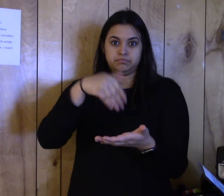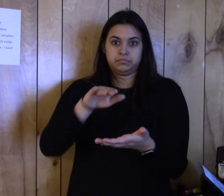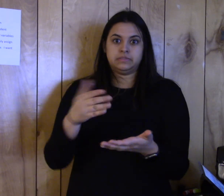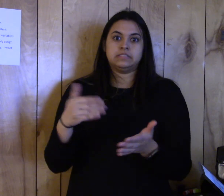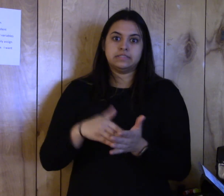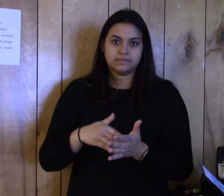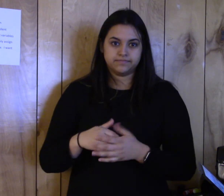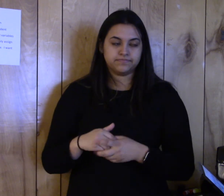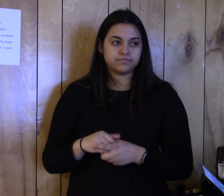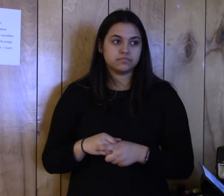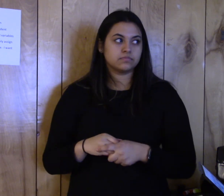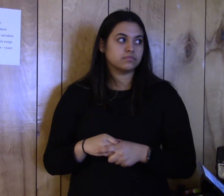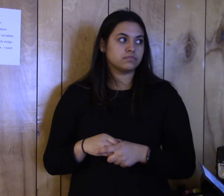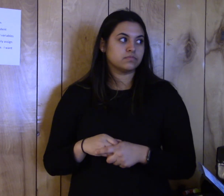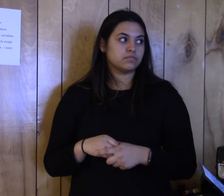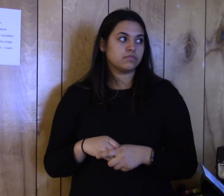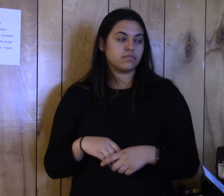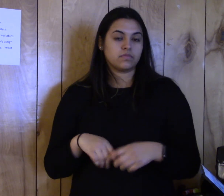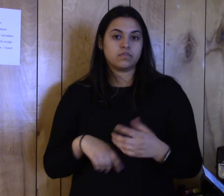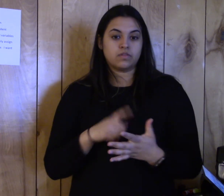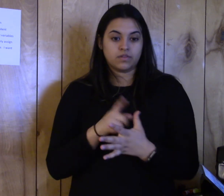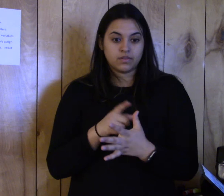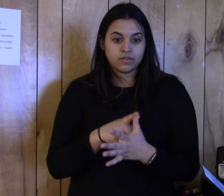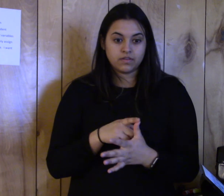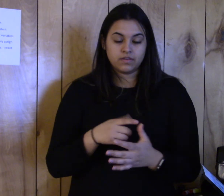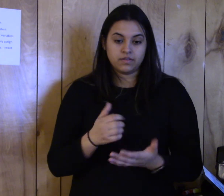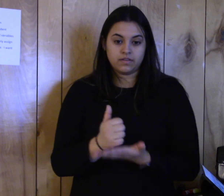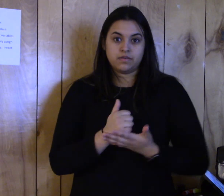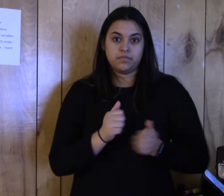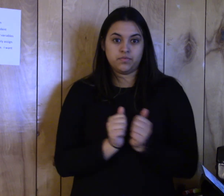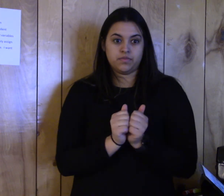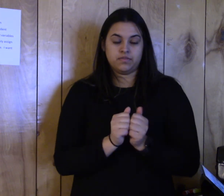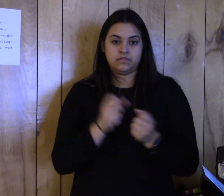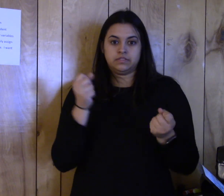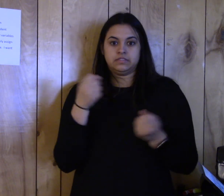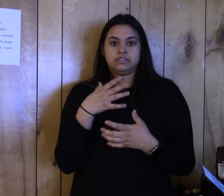is it got me over the fear of touching a gun. It's